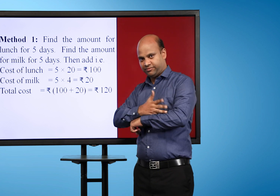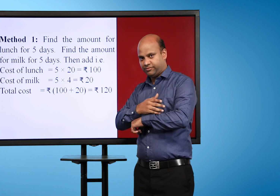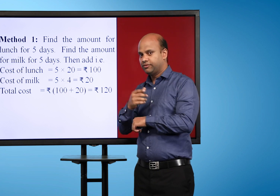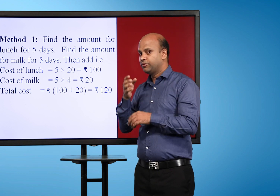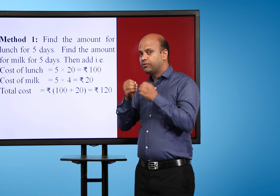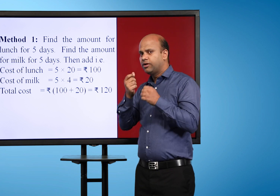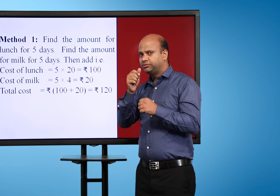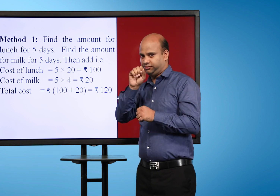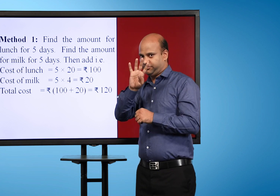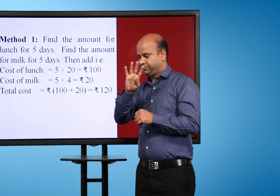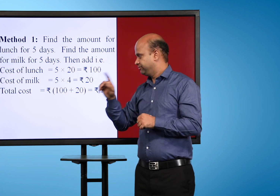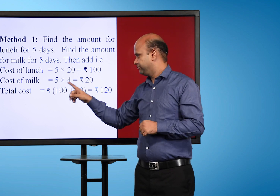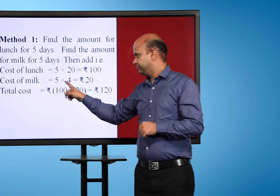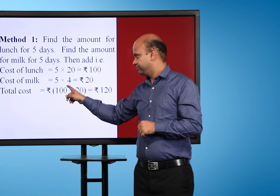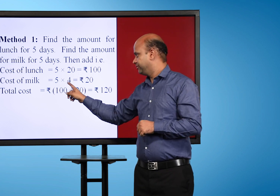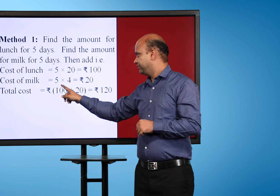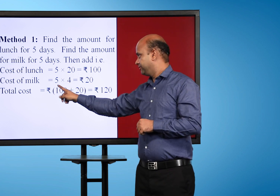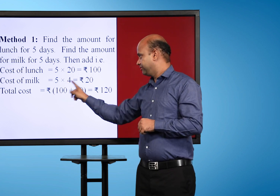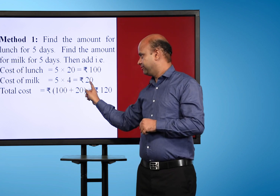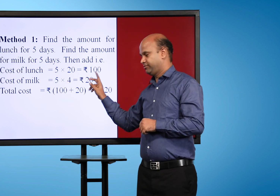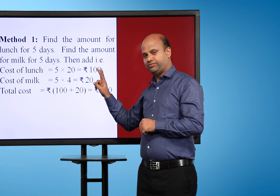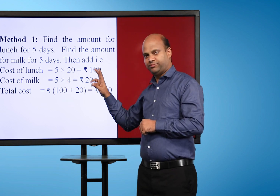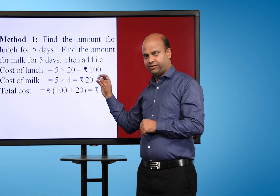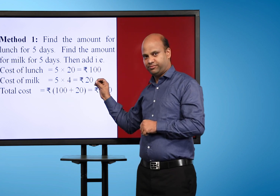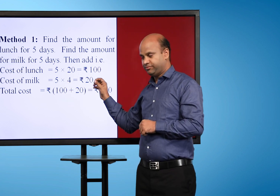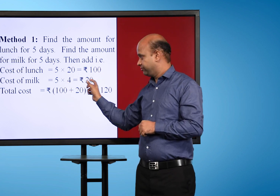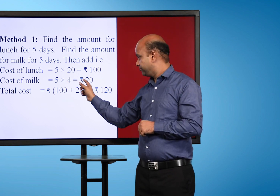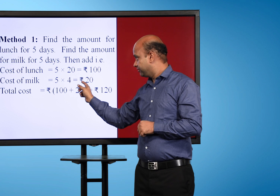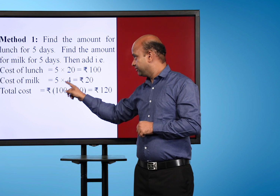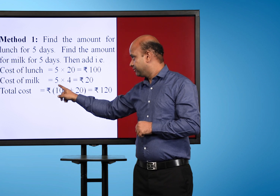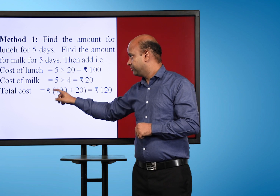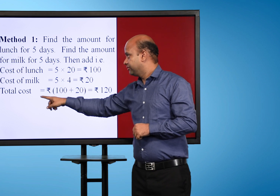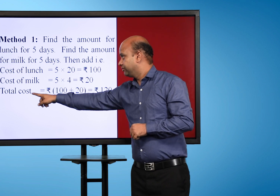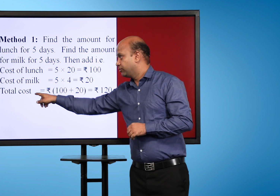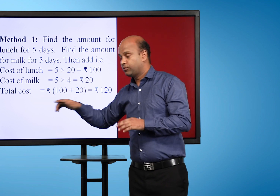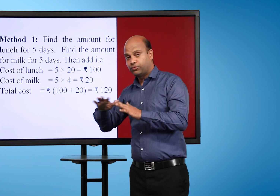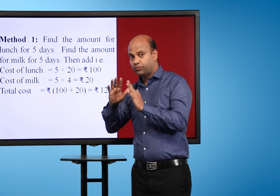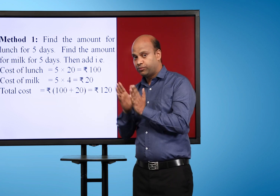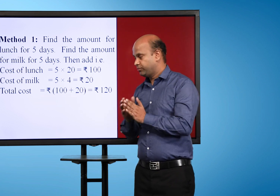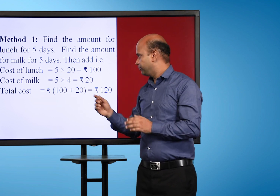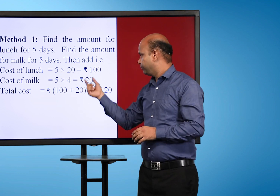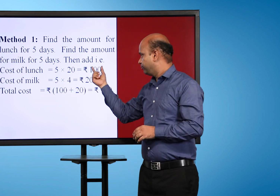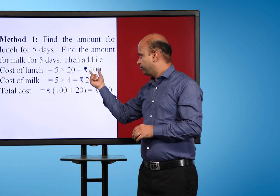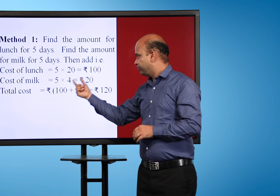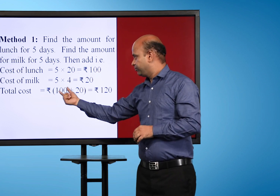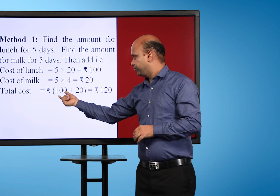Cost of milk is equal to 5 multiplied by 4, which is equal to 20 rupees. Total cost is equal to